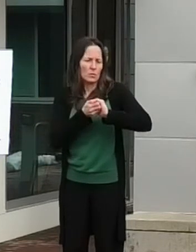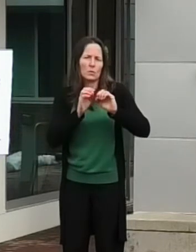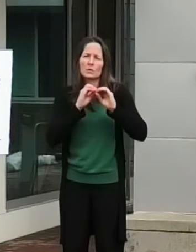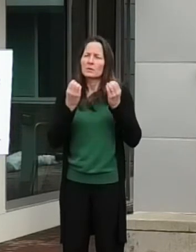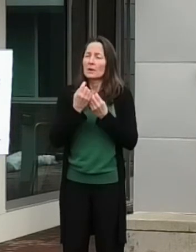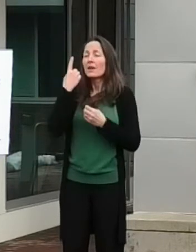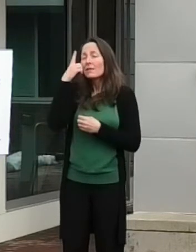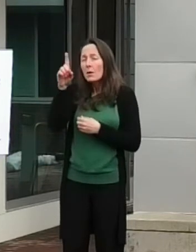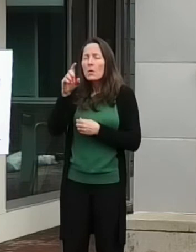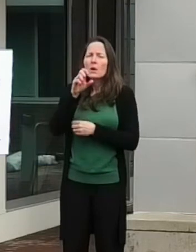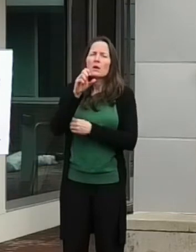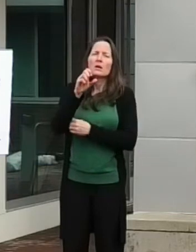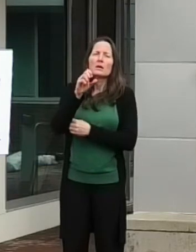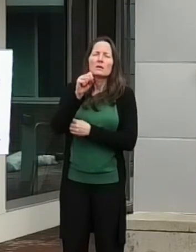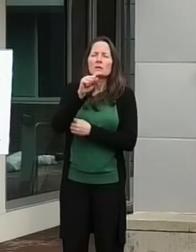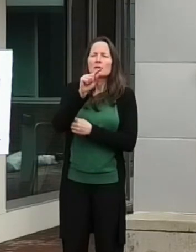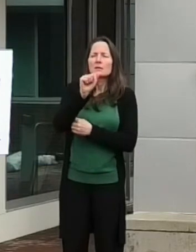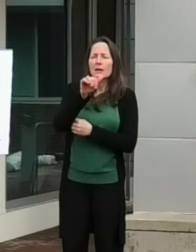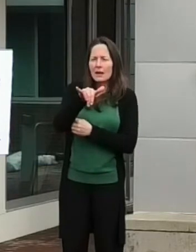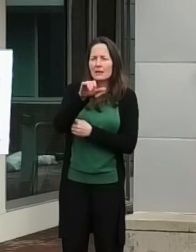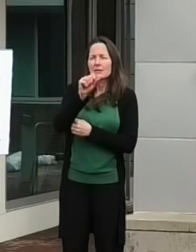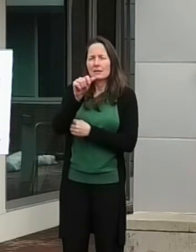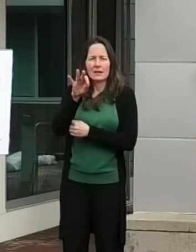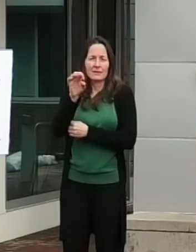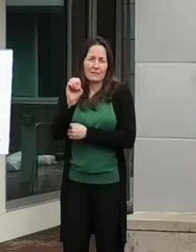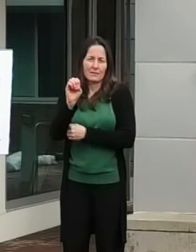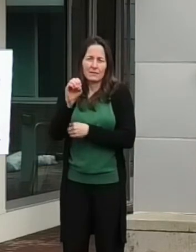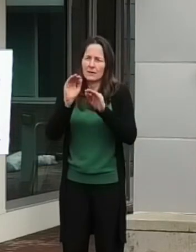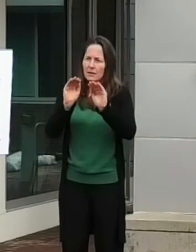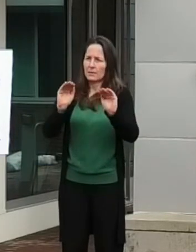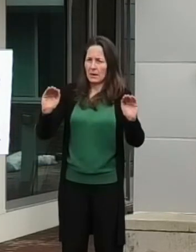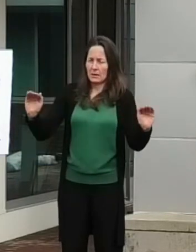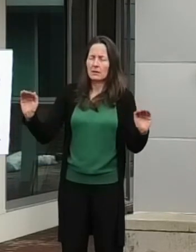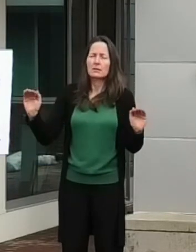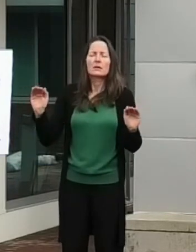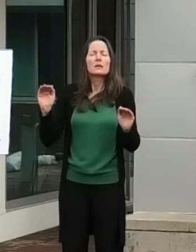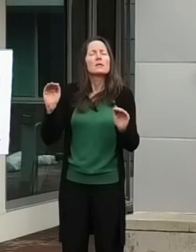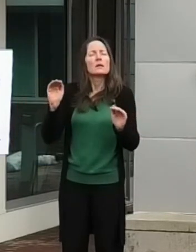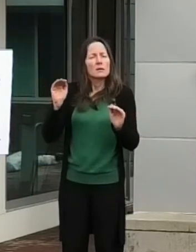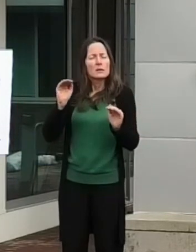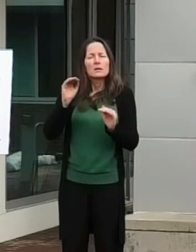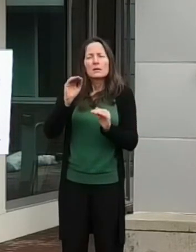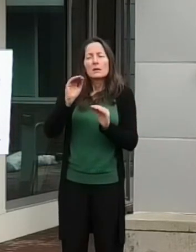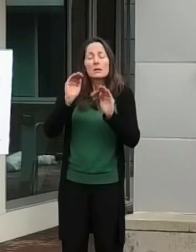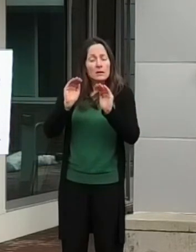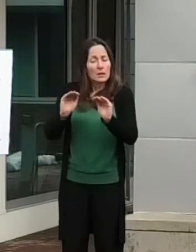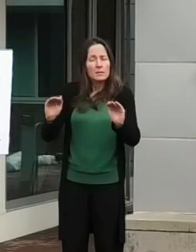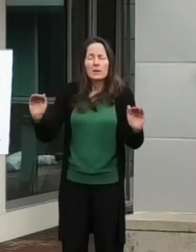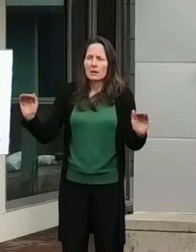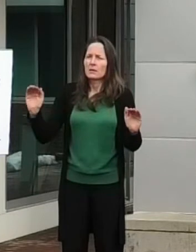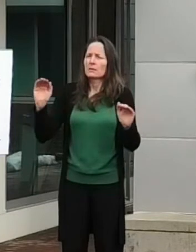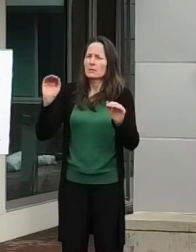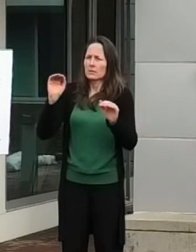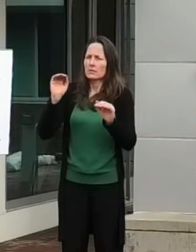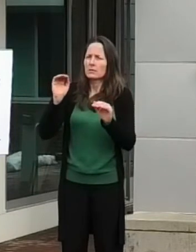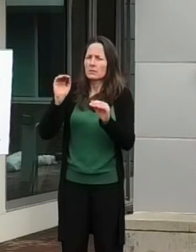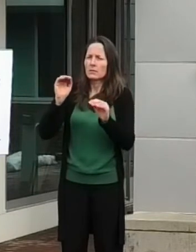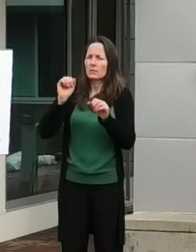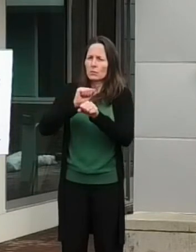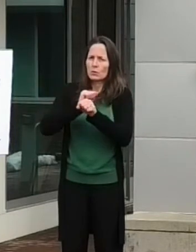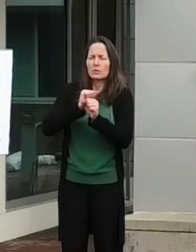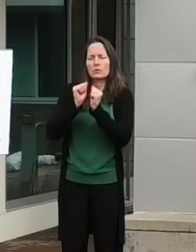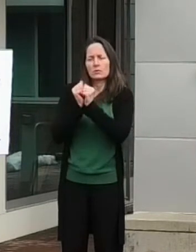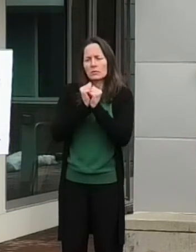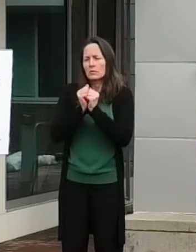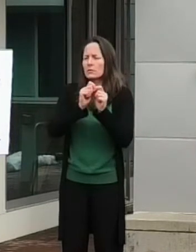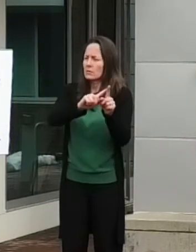campaign. This campaign is a collaborative effort between multiple county departments and community groups to effectively communicate with the public